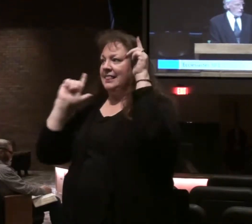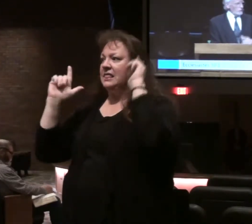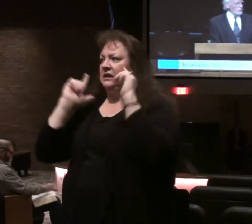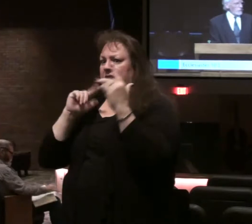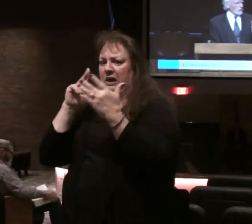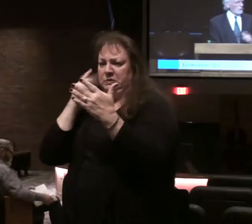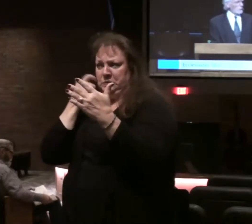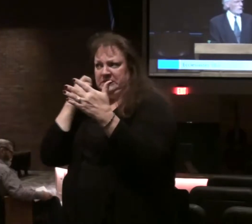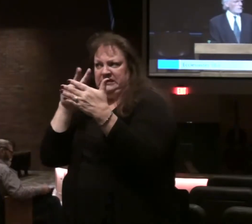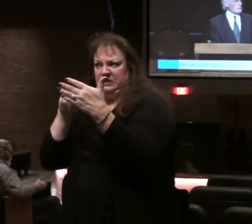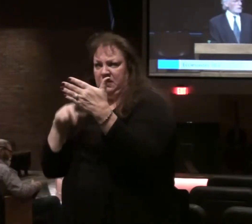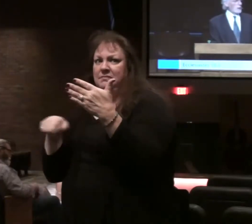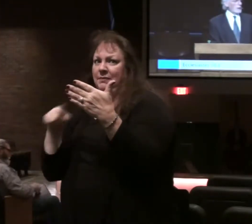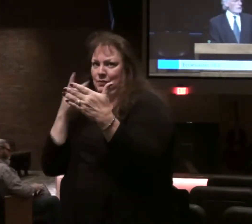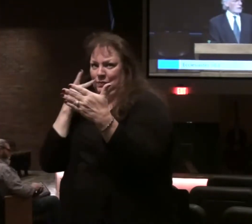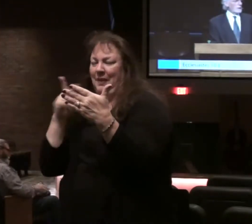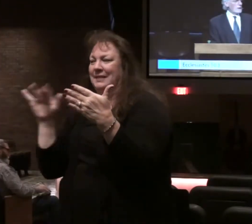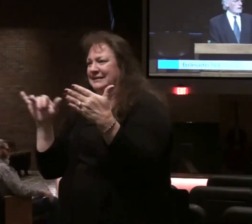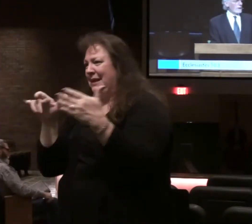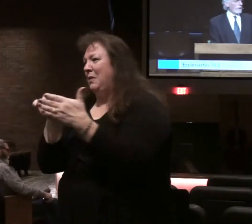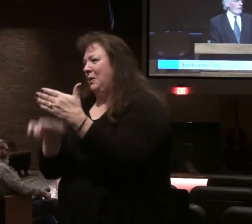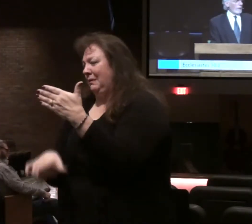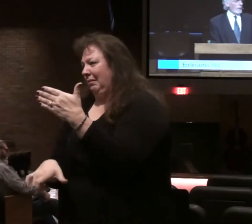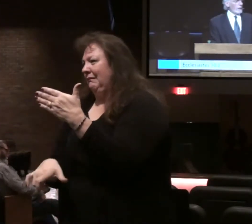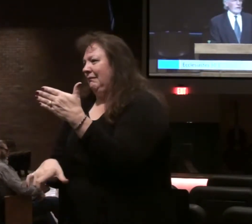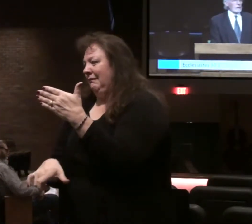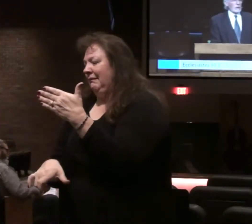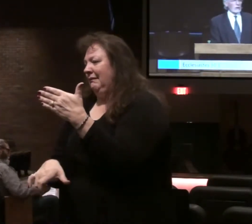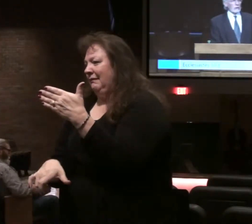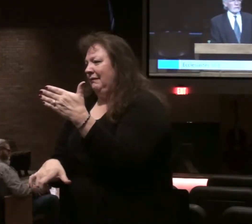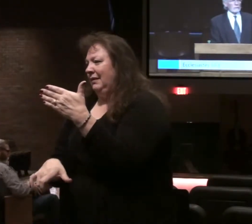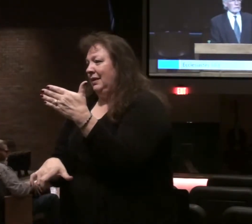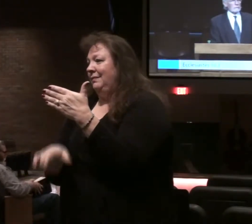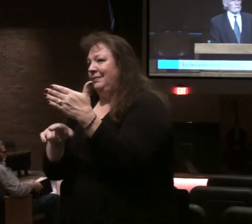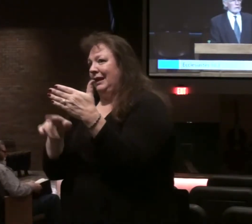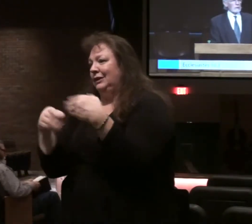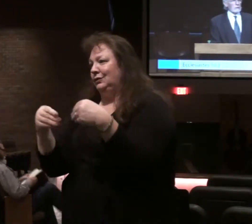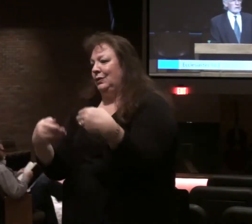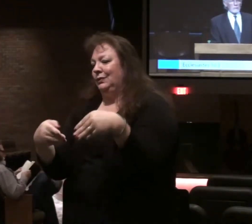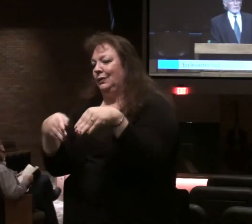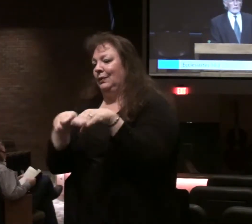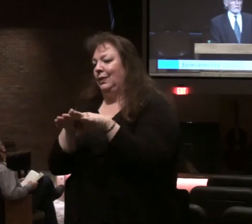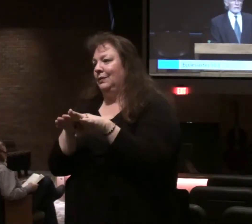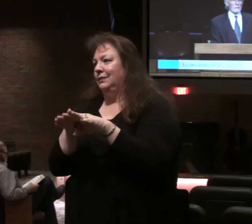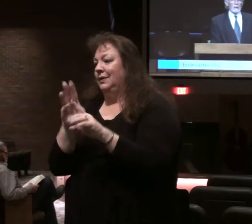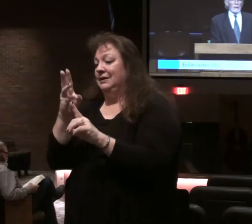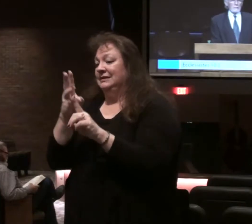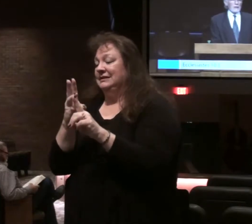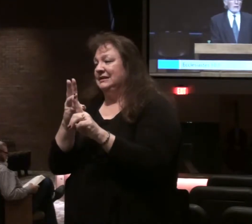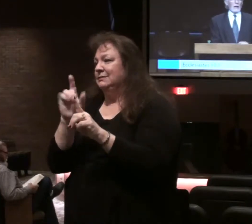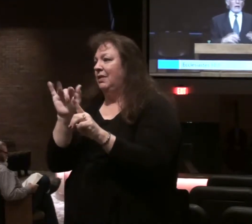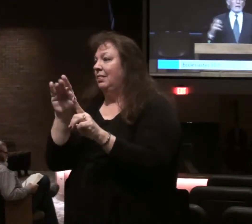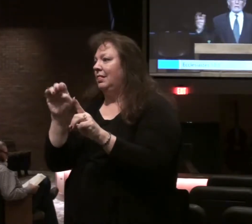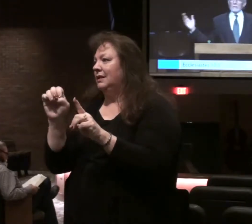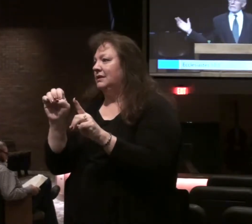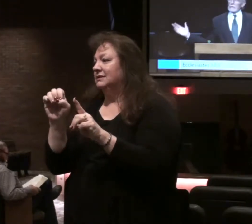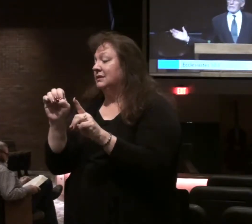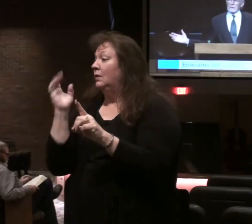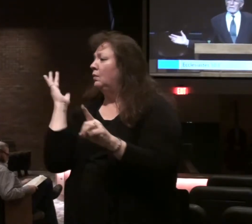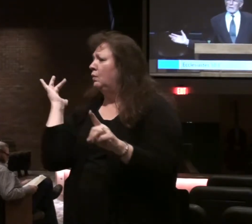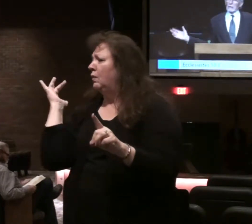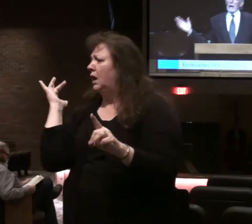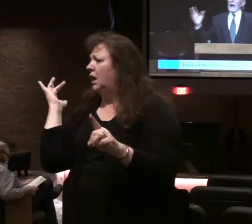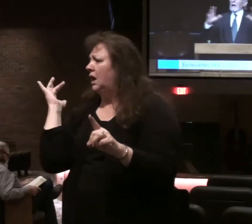reading in the news, many of you probably read it. They're going to close when their 6-month lease is up